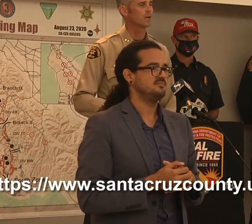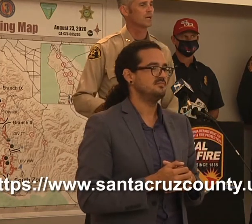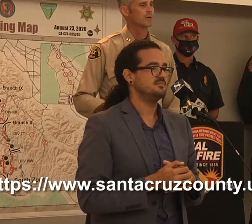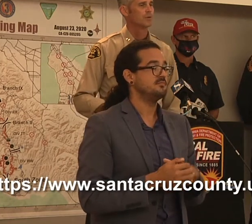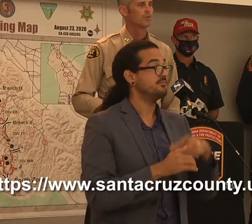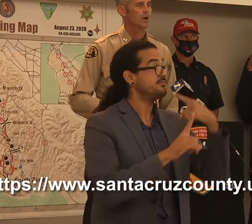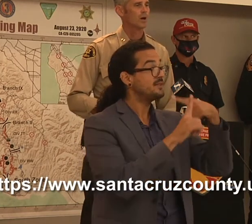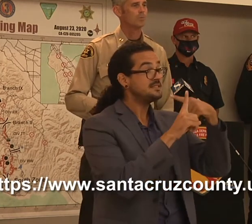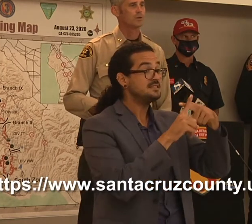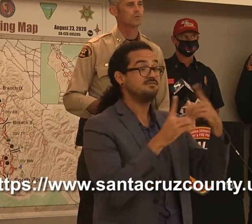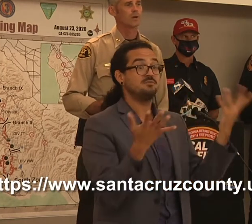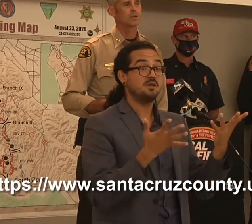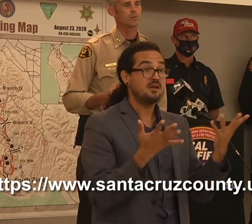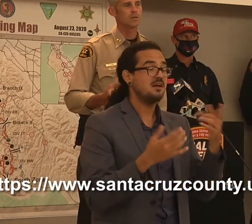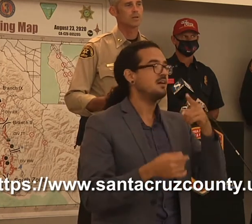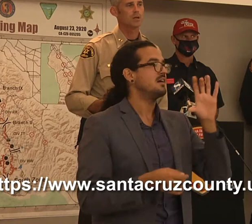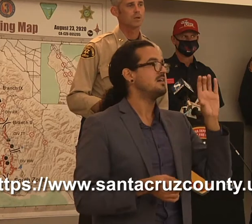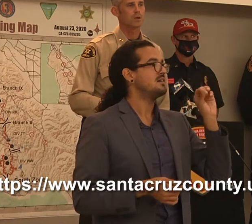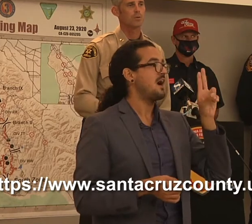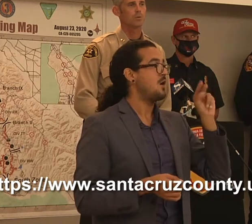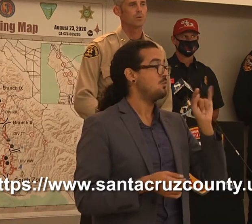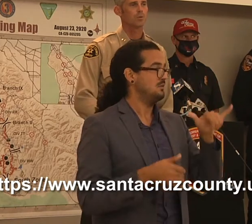people